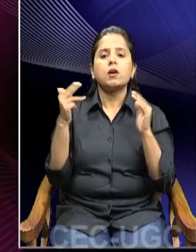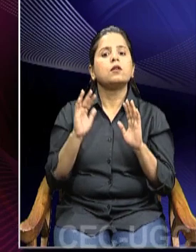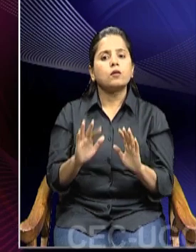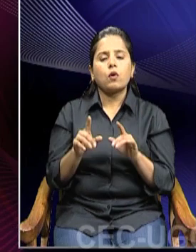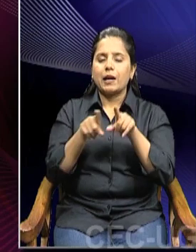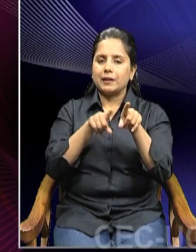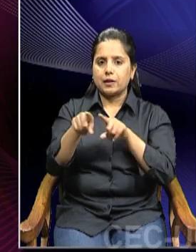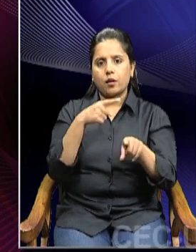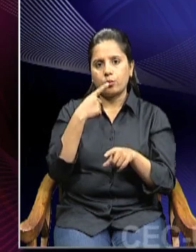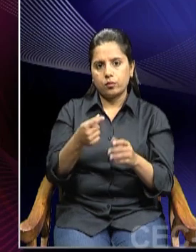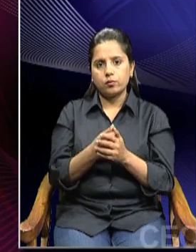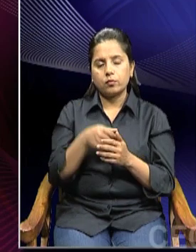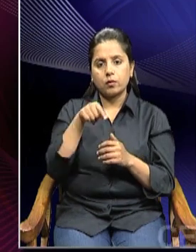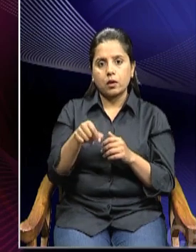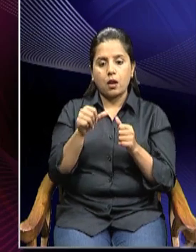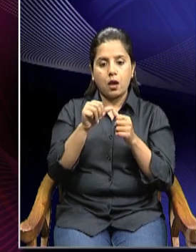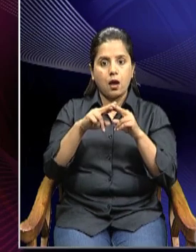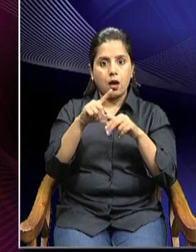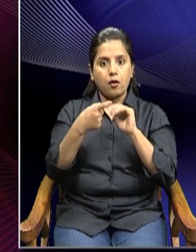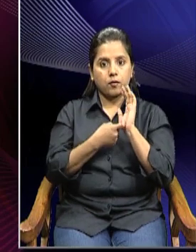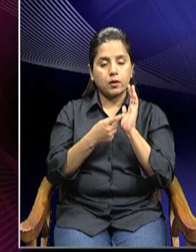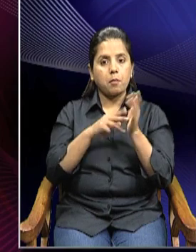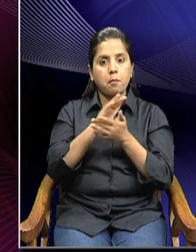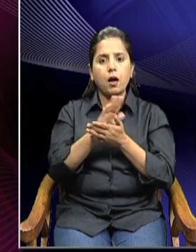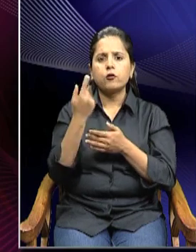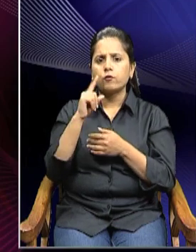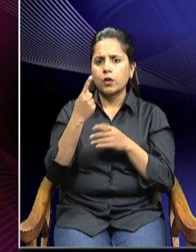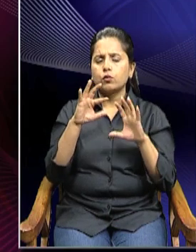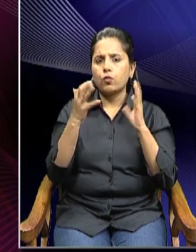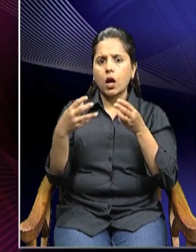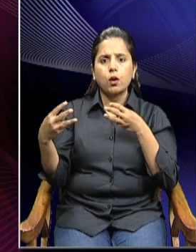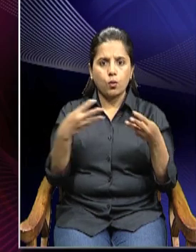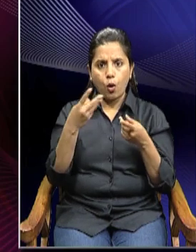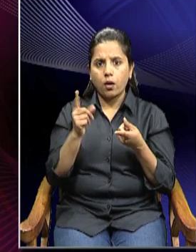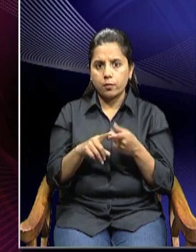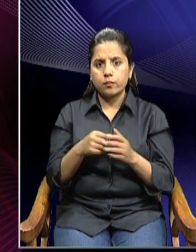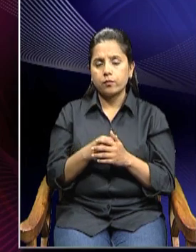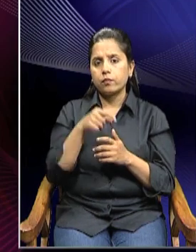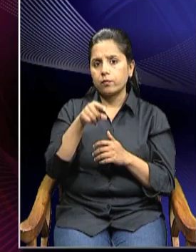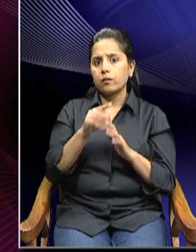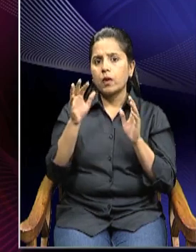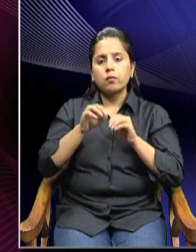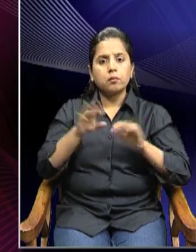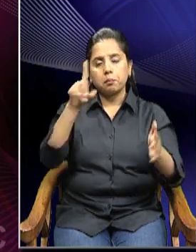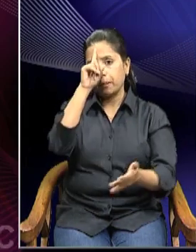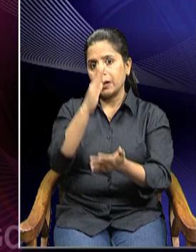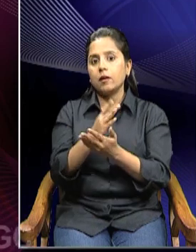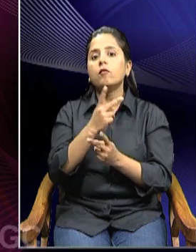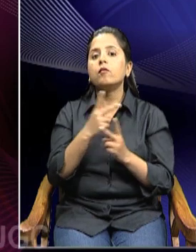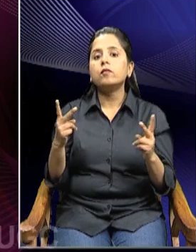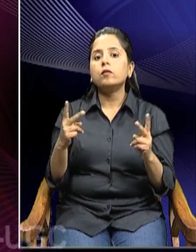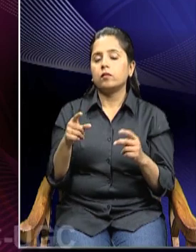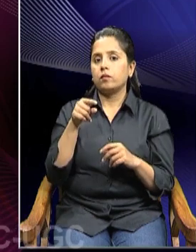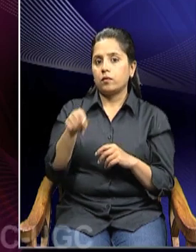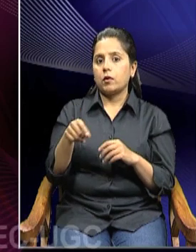For example, in the aftermath of the First World War, there was a widespread belief